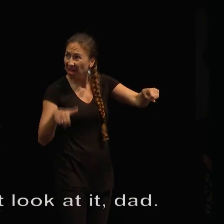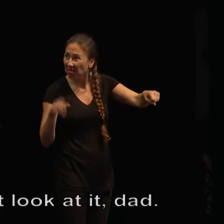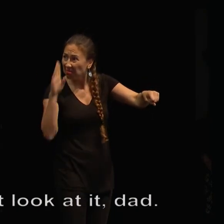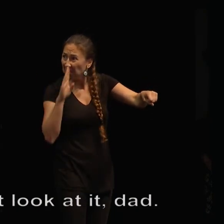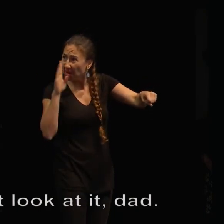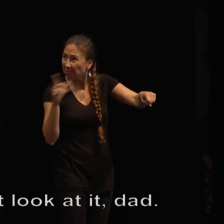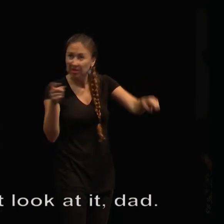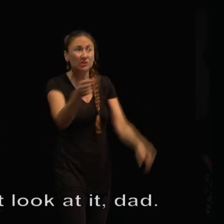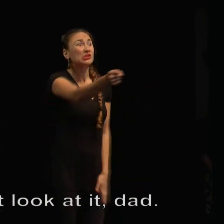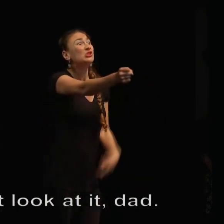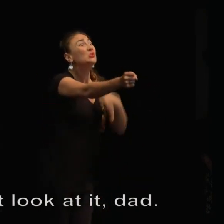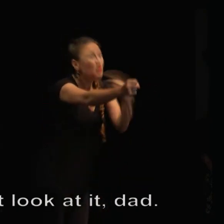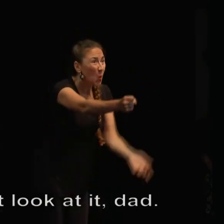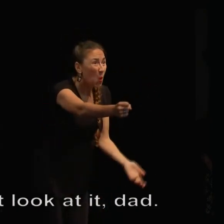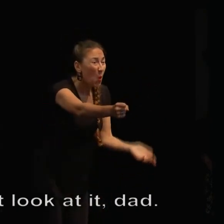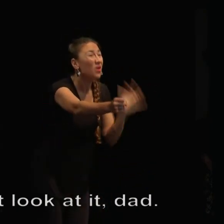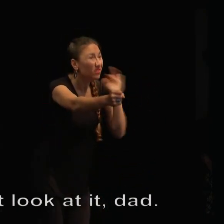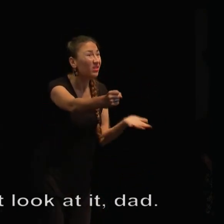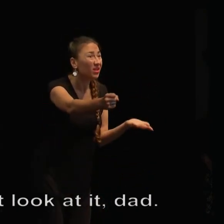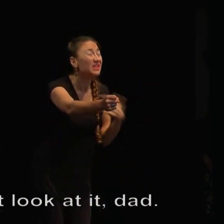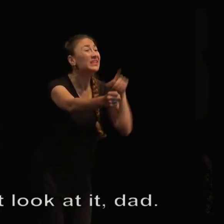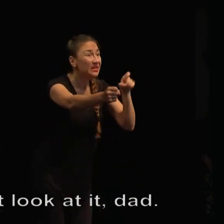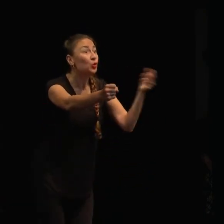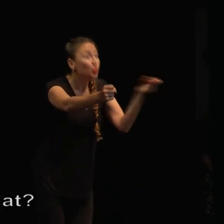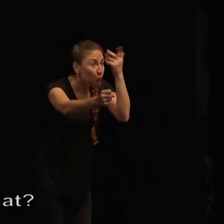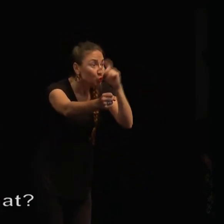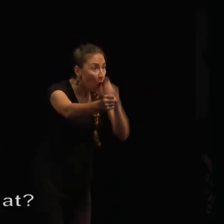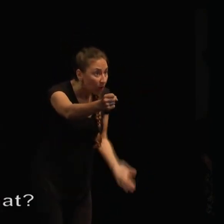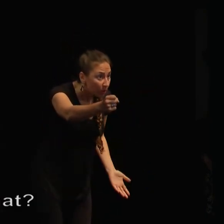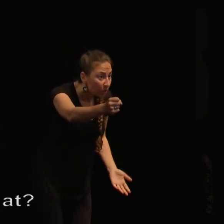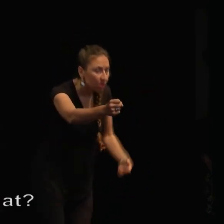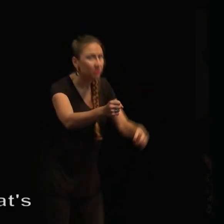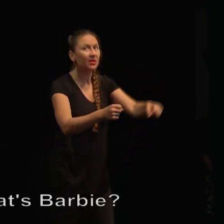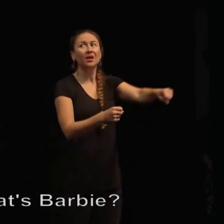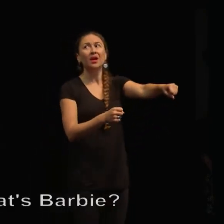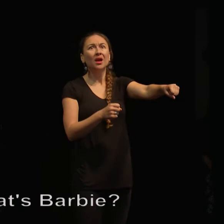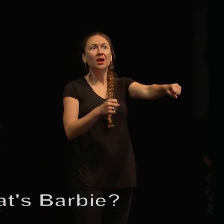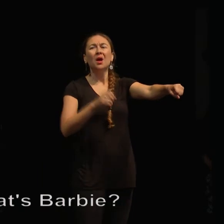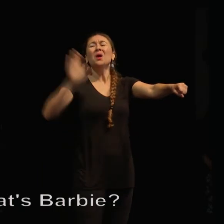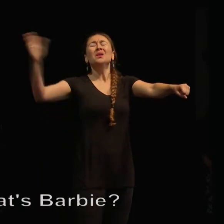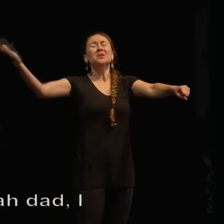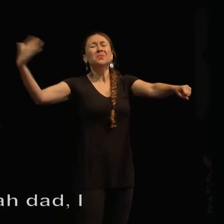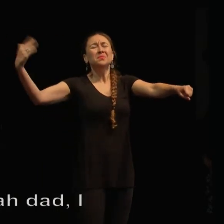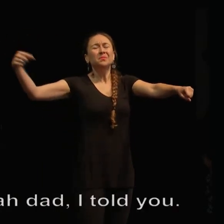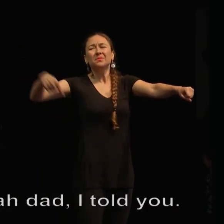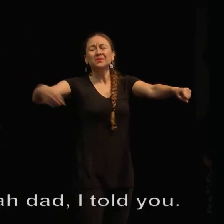What? That's Barbie? Yeah, Dad, I told you. I need a new doll.